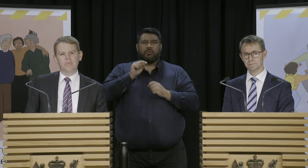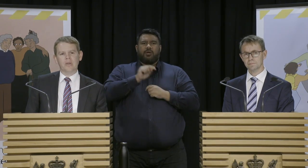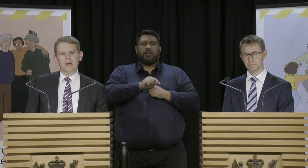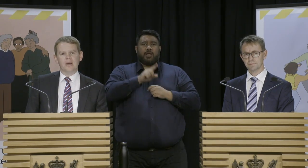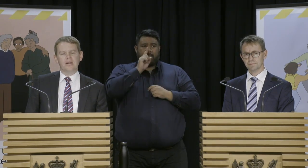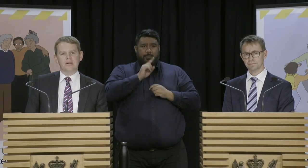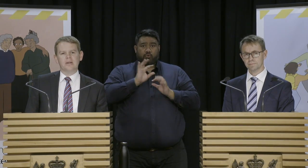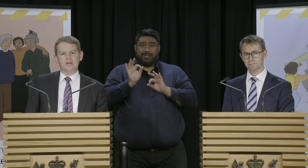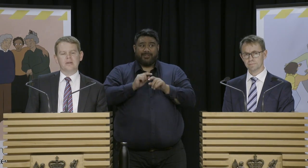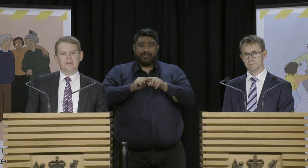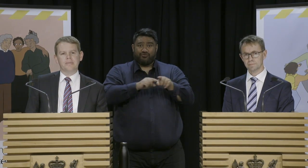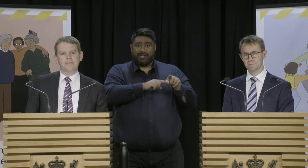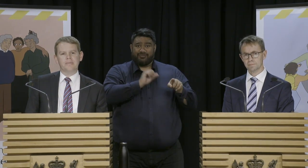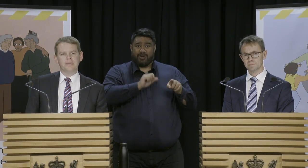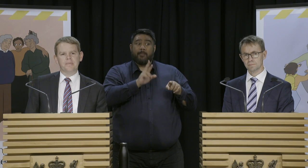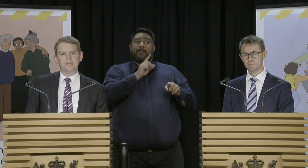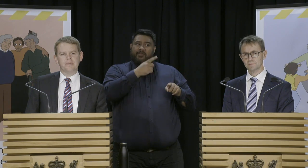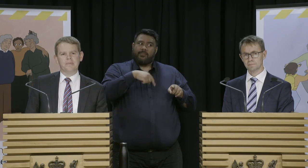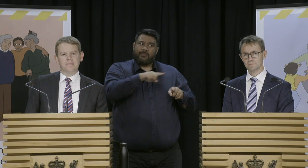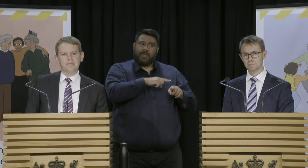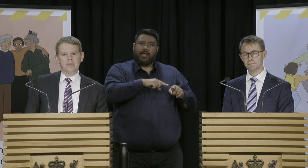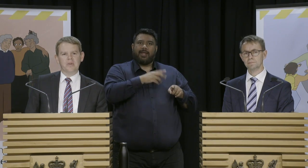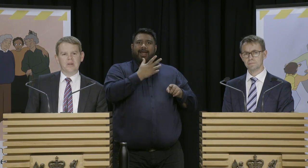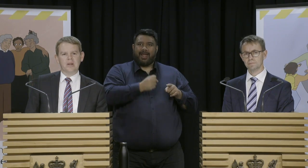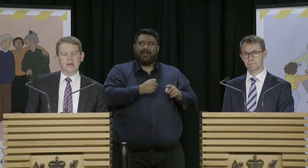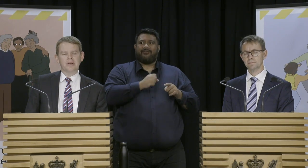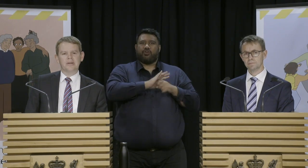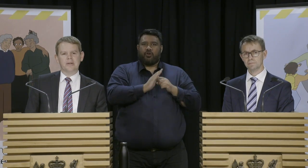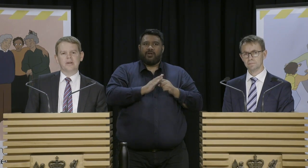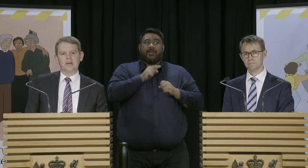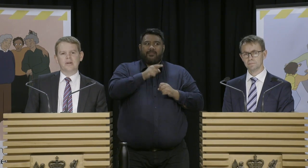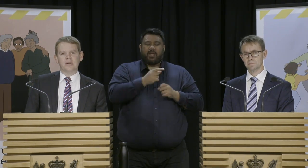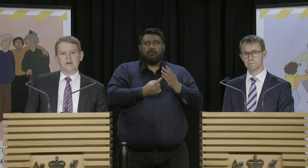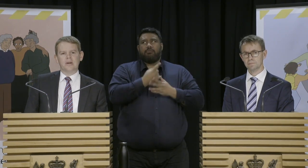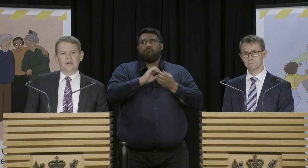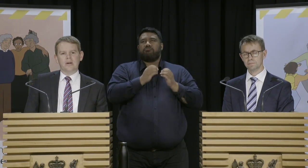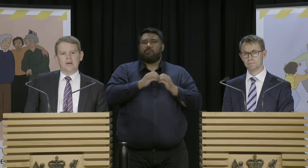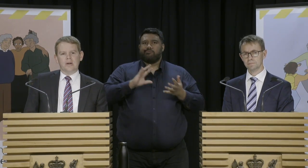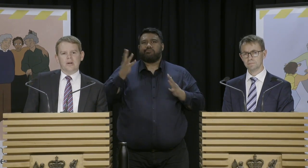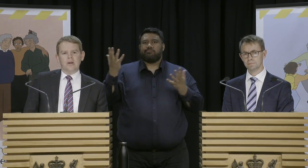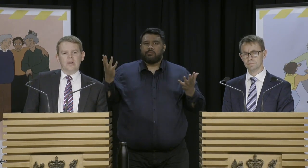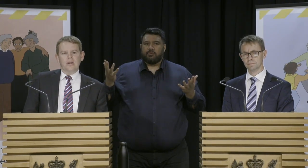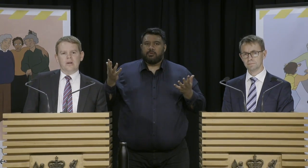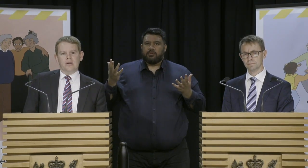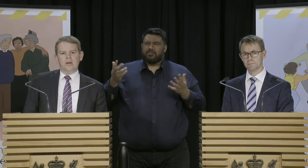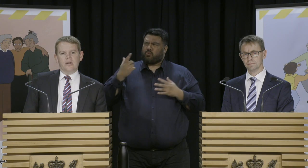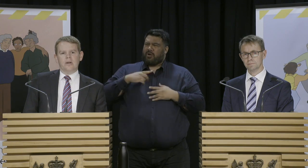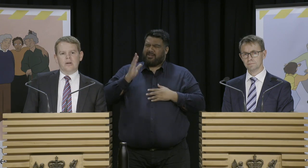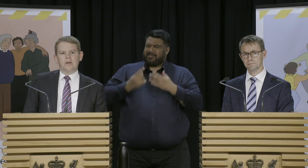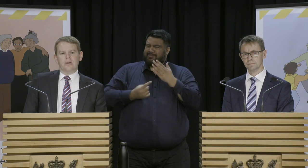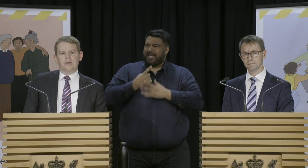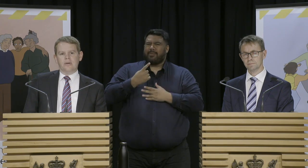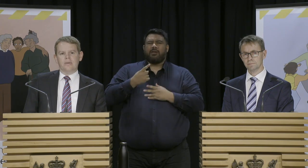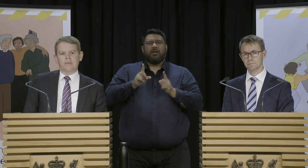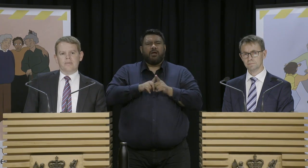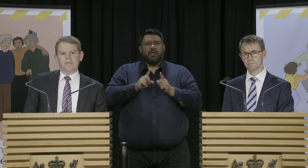up having it, and that presented a whole slew of problems. So, how do we keep running into the instances